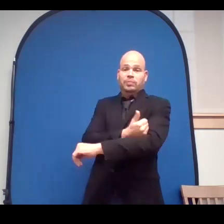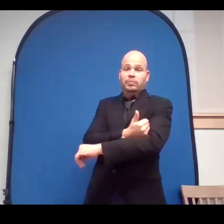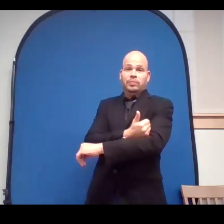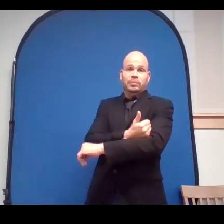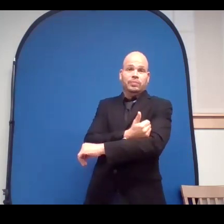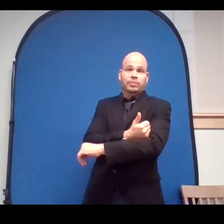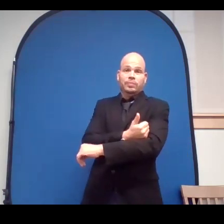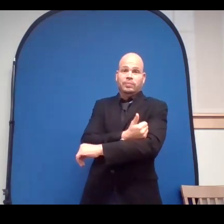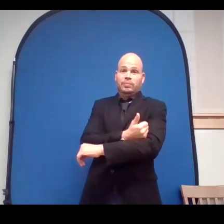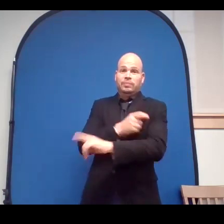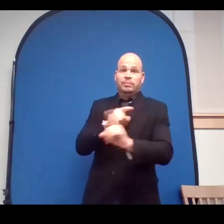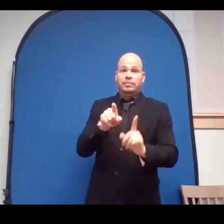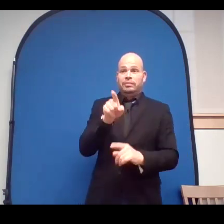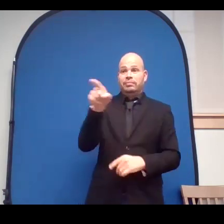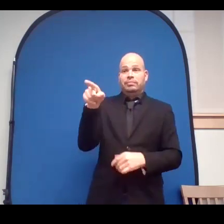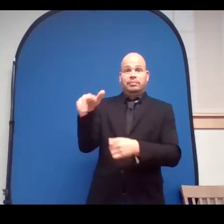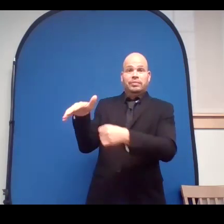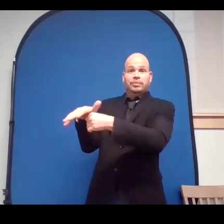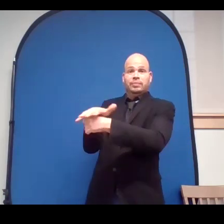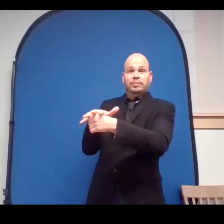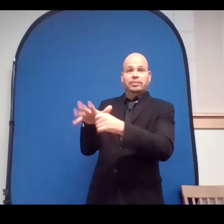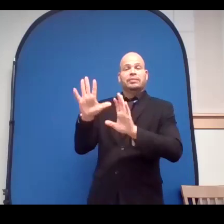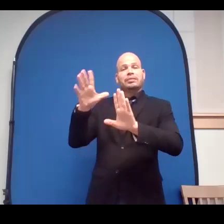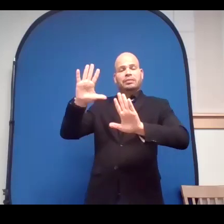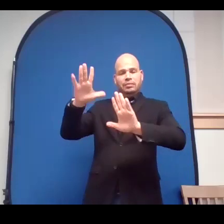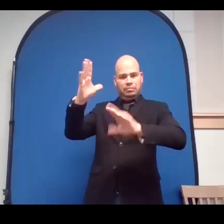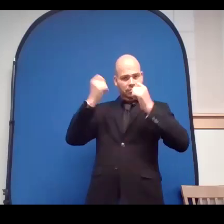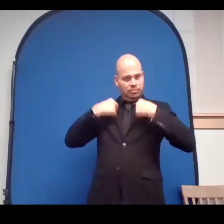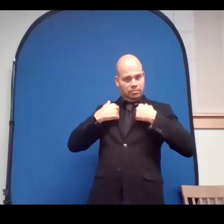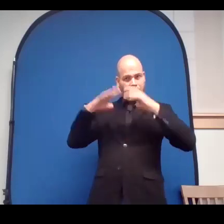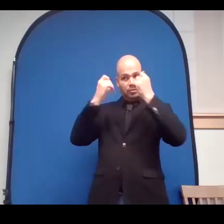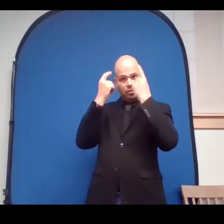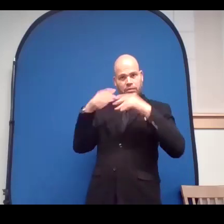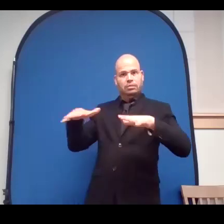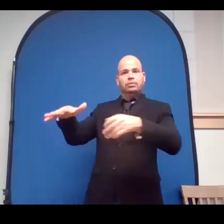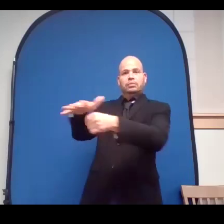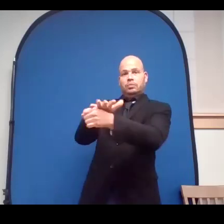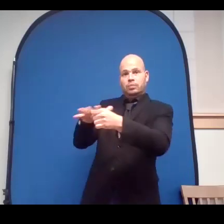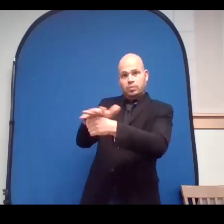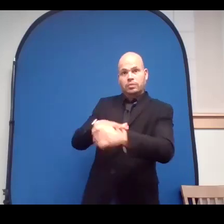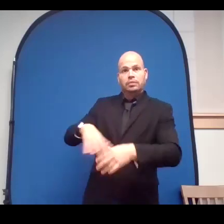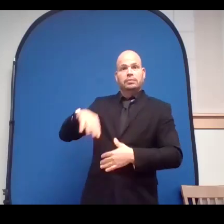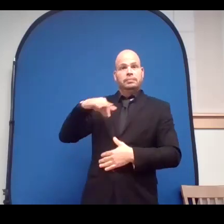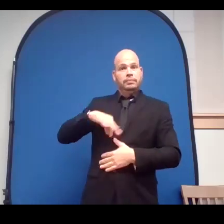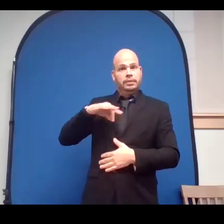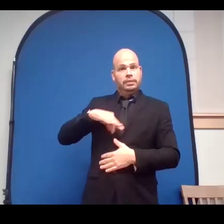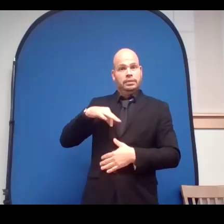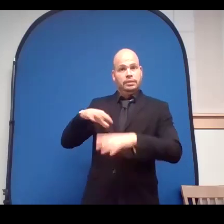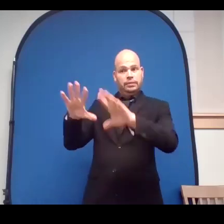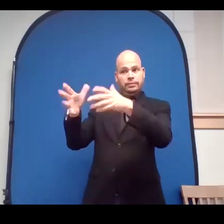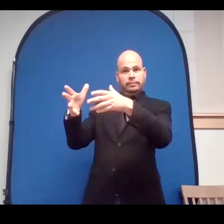local, my understanding of Maine's laws come from the local law enforcement officers.